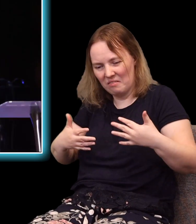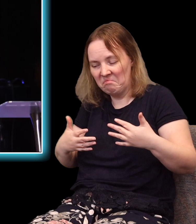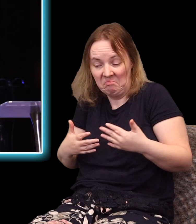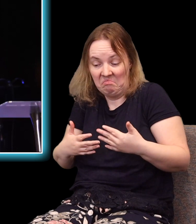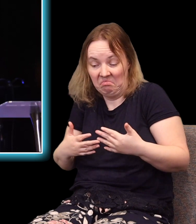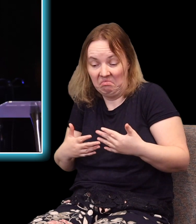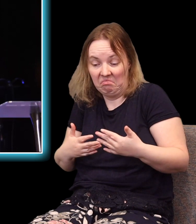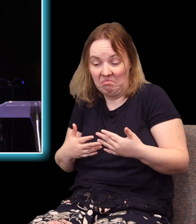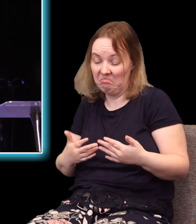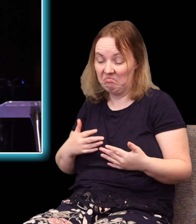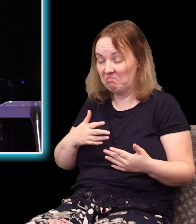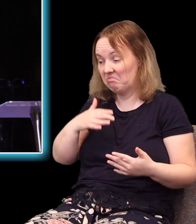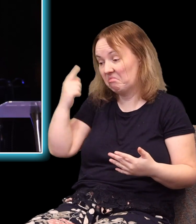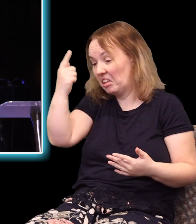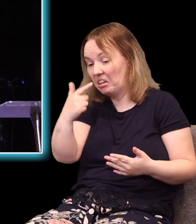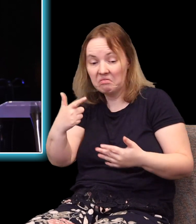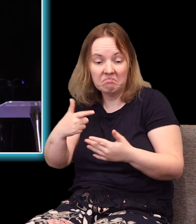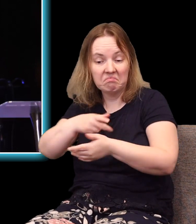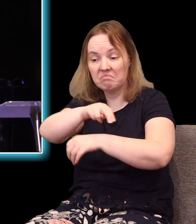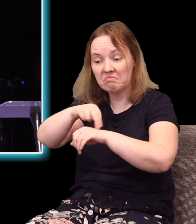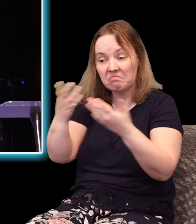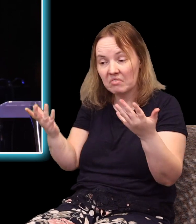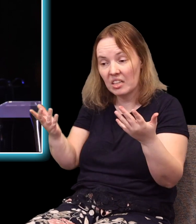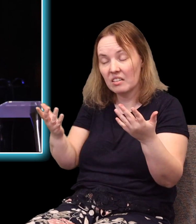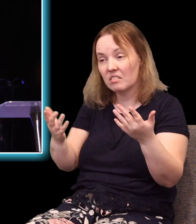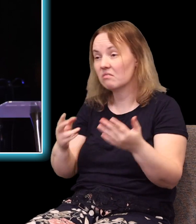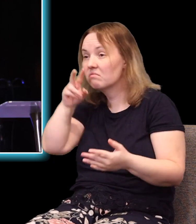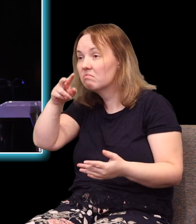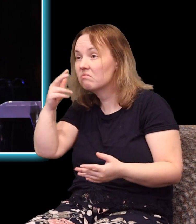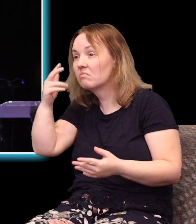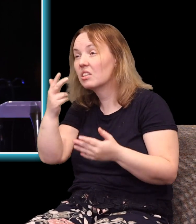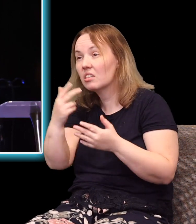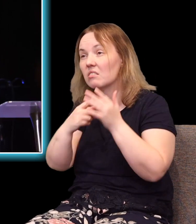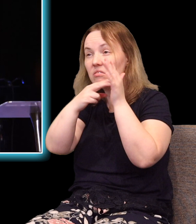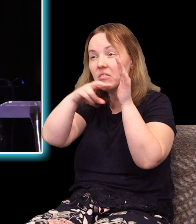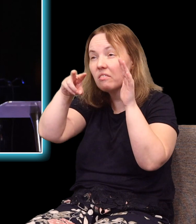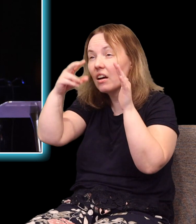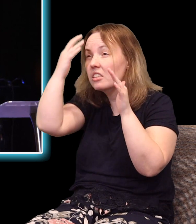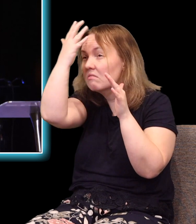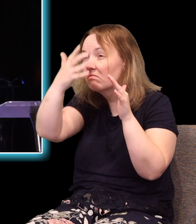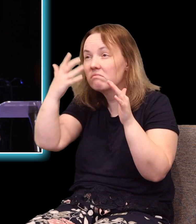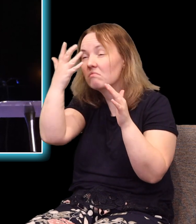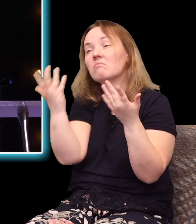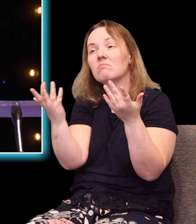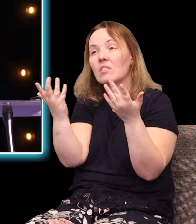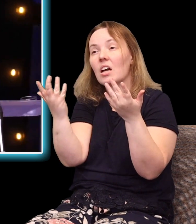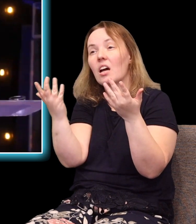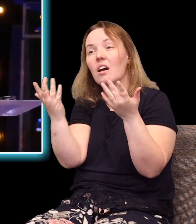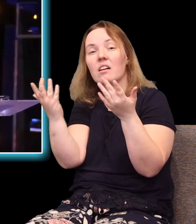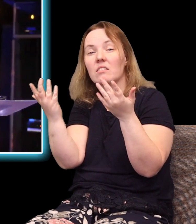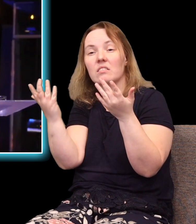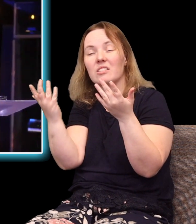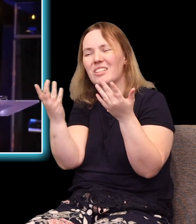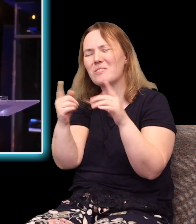average person looks very ordinary. Believers look very ordinary. You look in the mirror, you may think there's nothing special about you. But if the person didn't